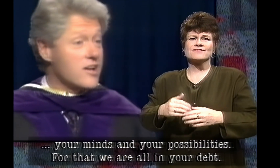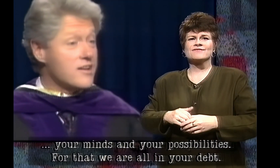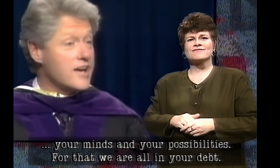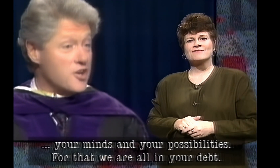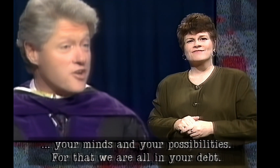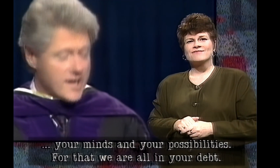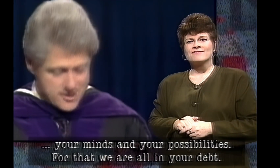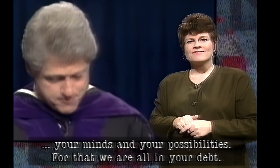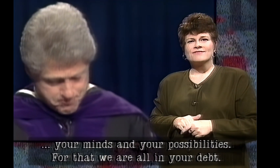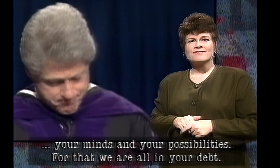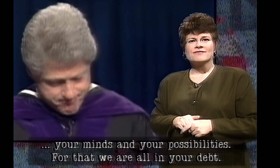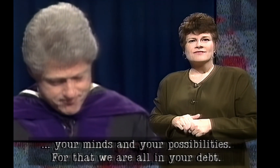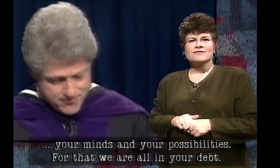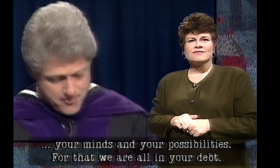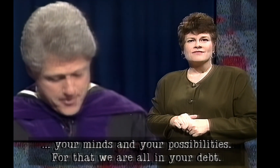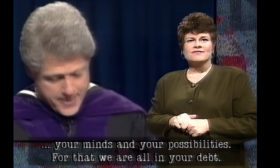all in your debt.